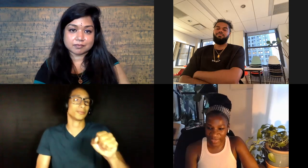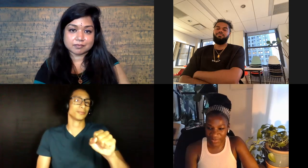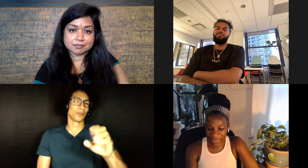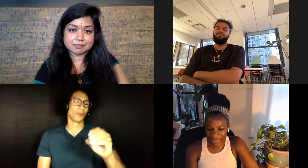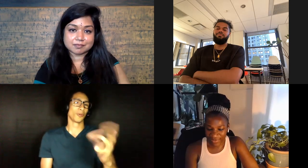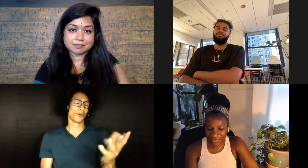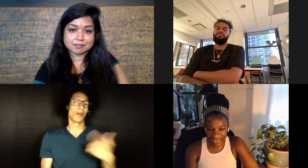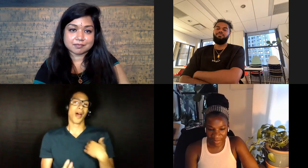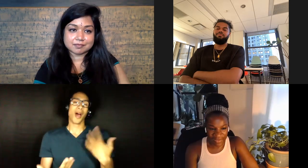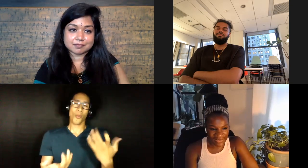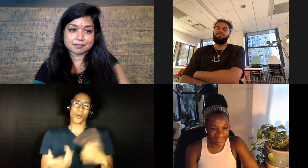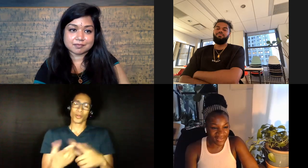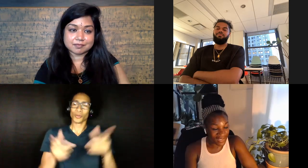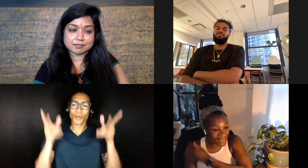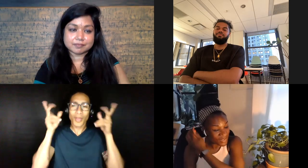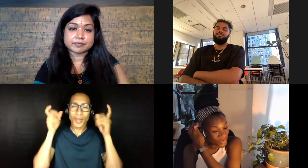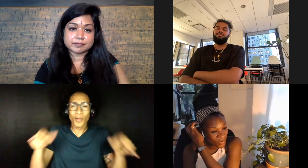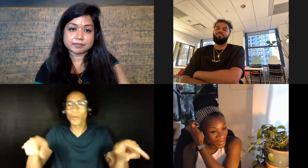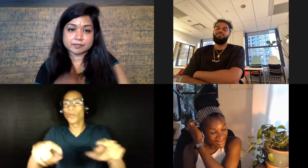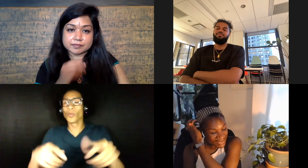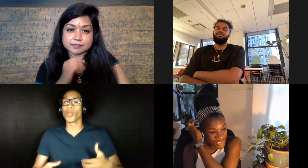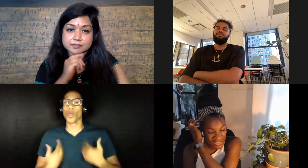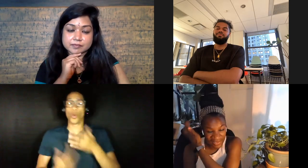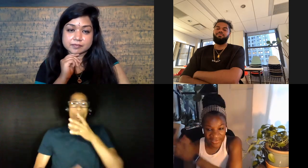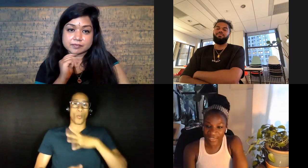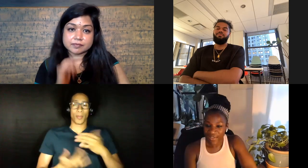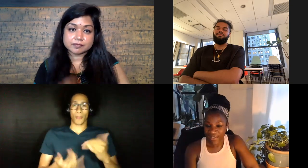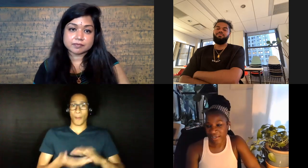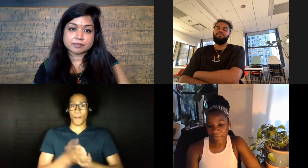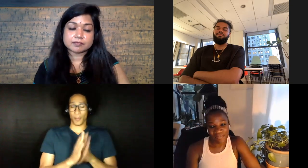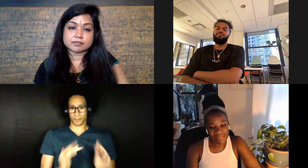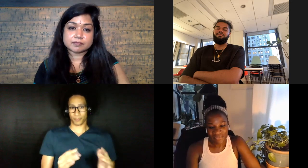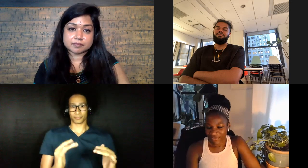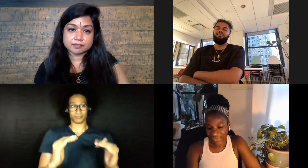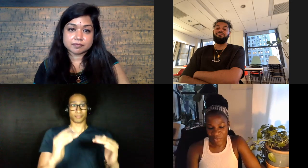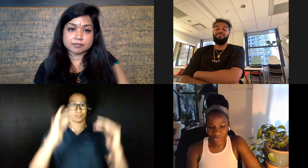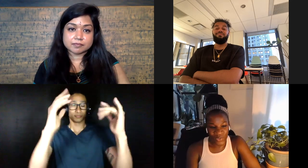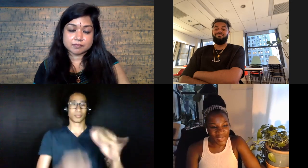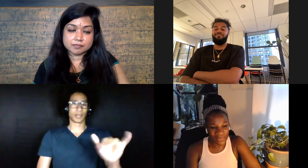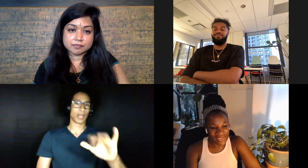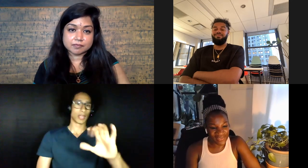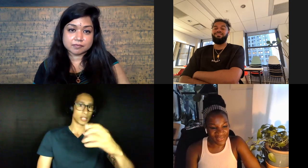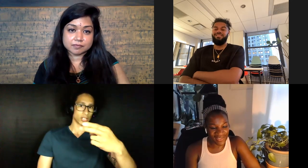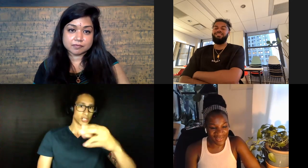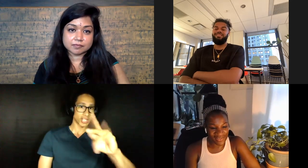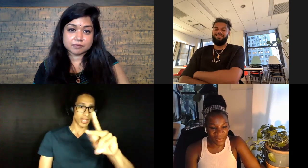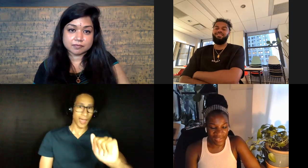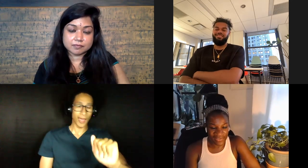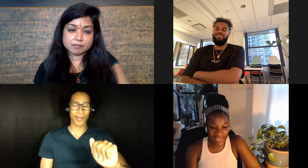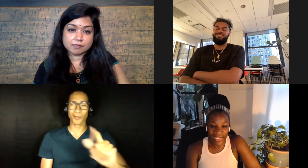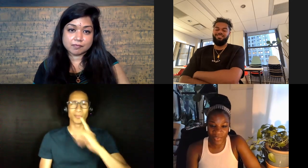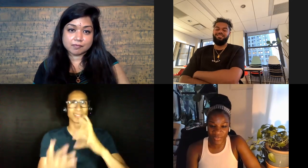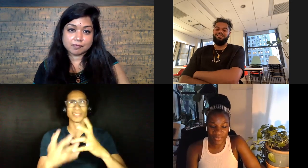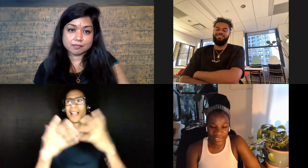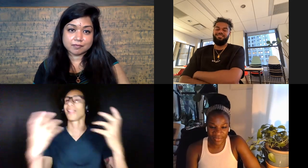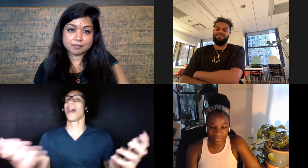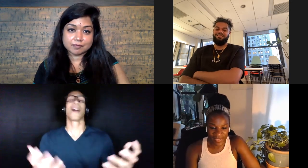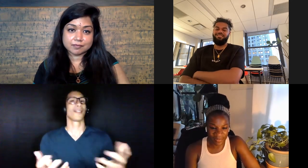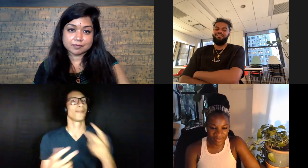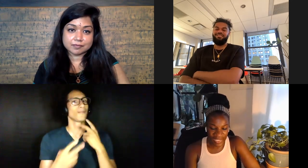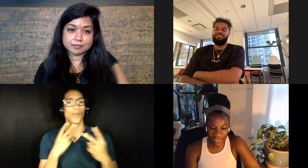gonna give y'all three. I'm gonna say there's Sabri's on Steinway in Astoria. If you want North African